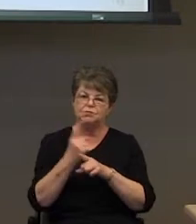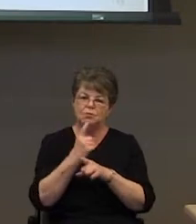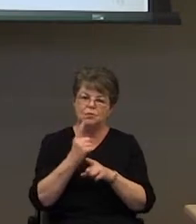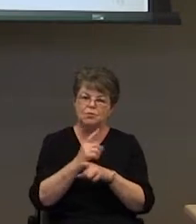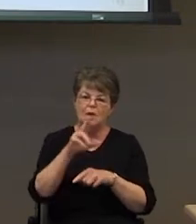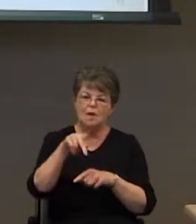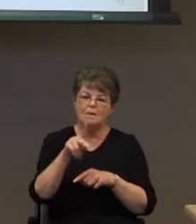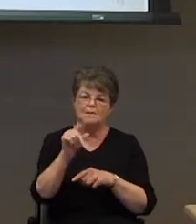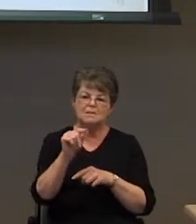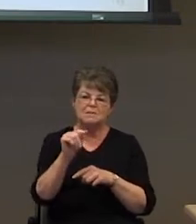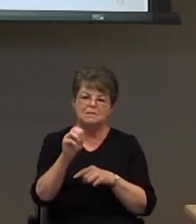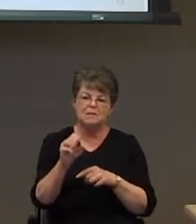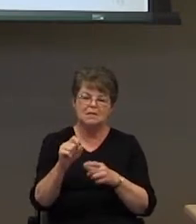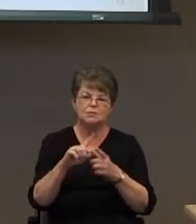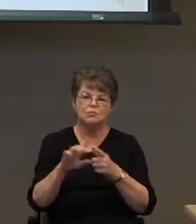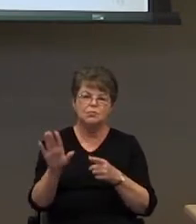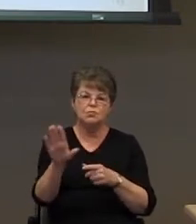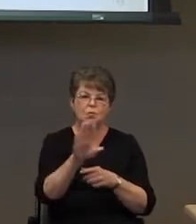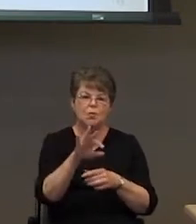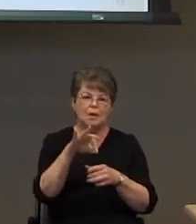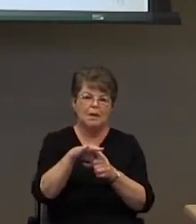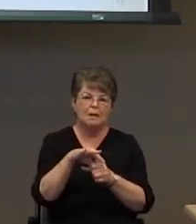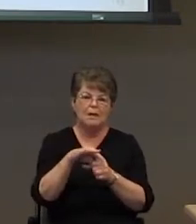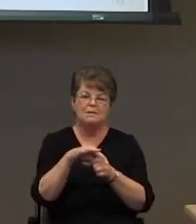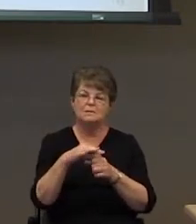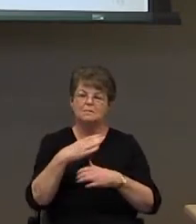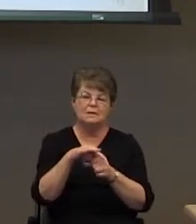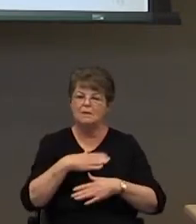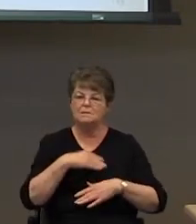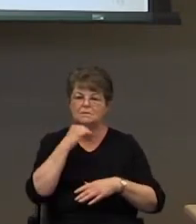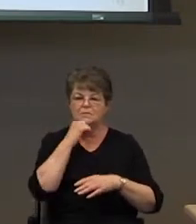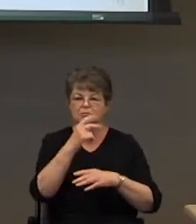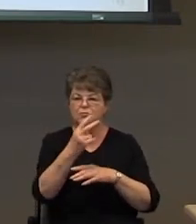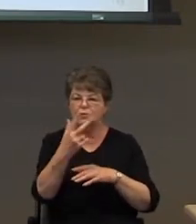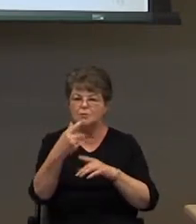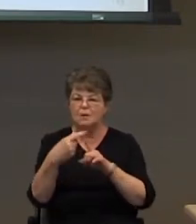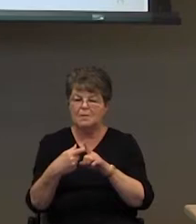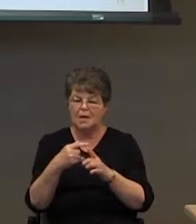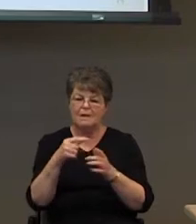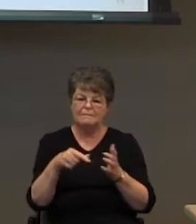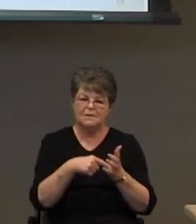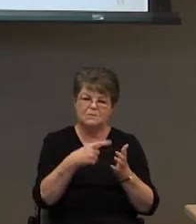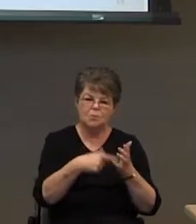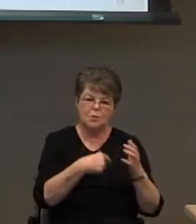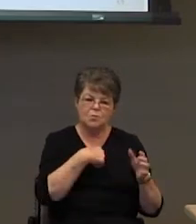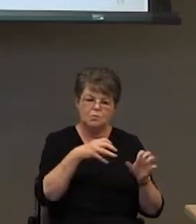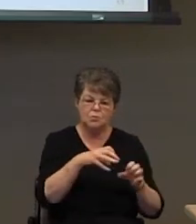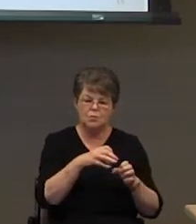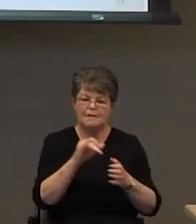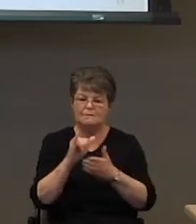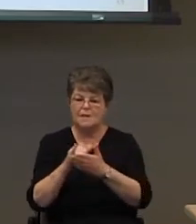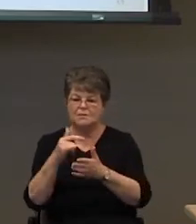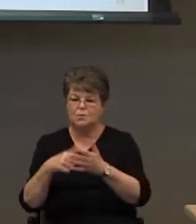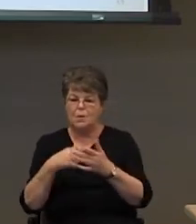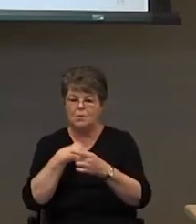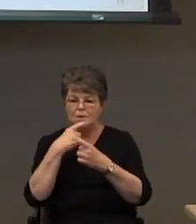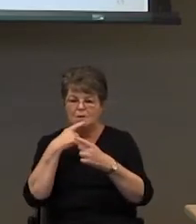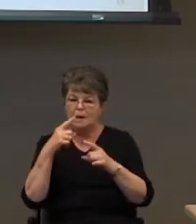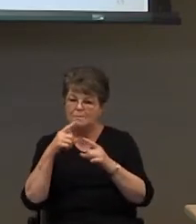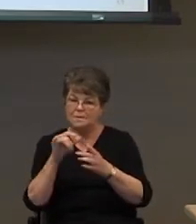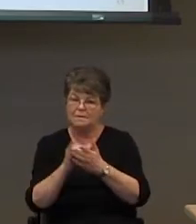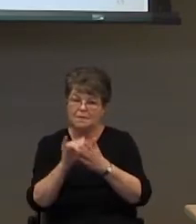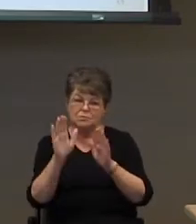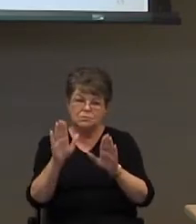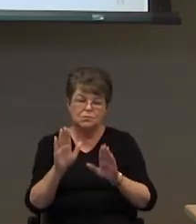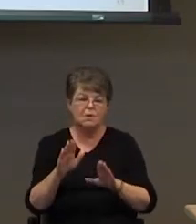to your elected bodies, attending and giving a presentation every 2 to 3 months, every month. This is what we're doing. This is what we accomplished. Isn't that great?